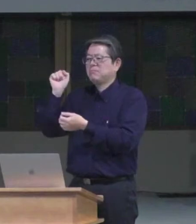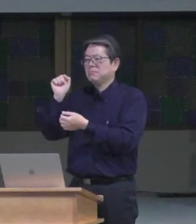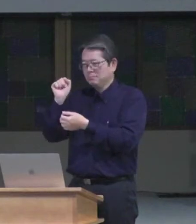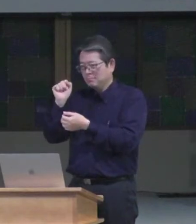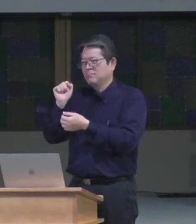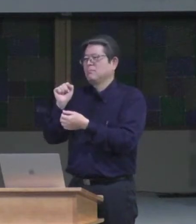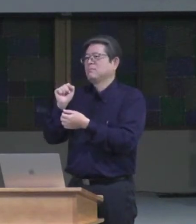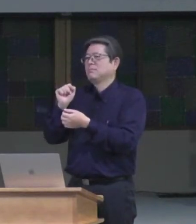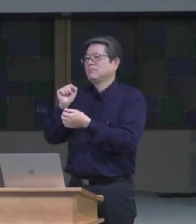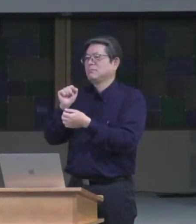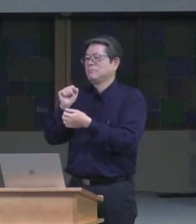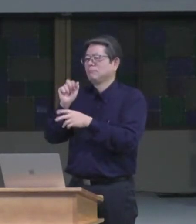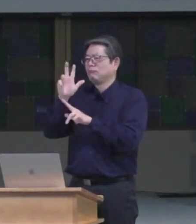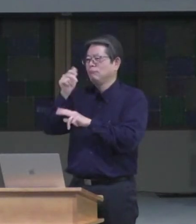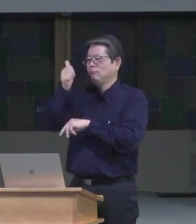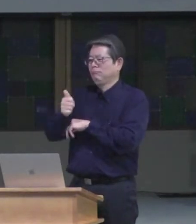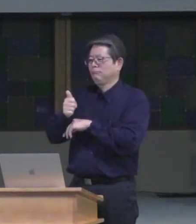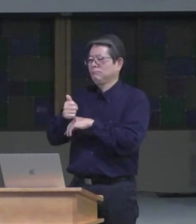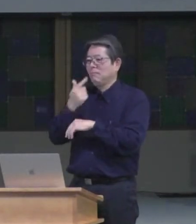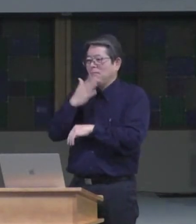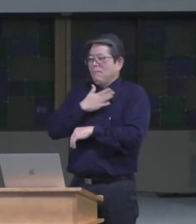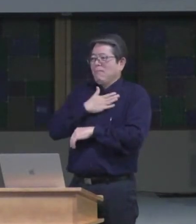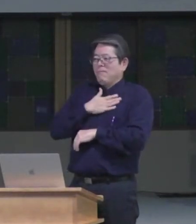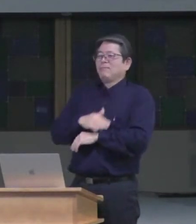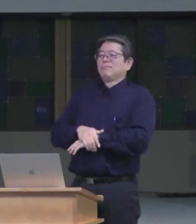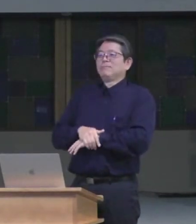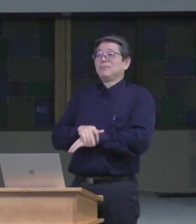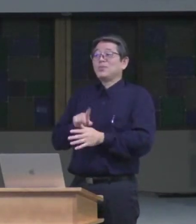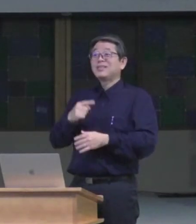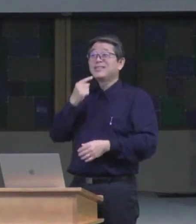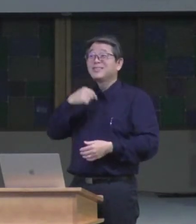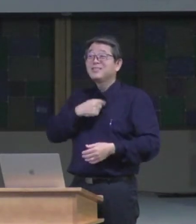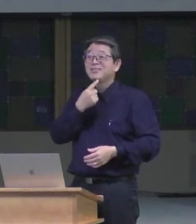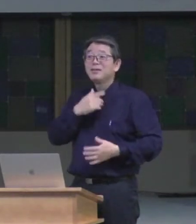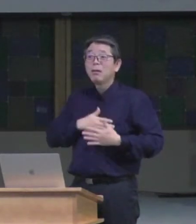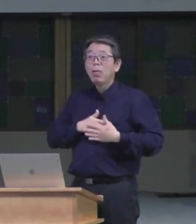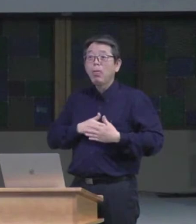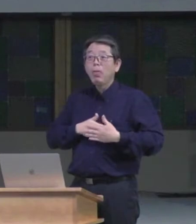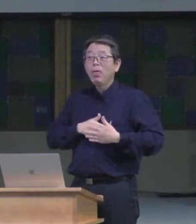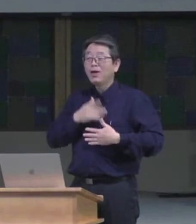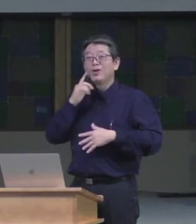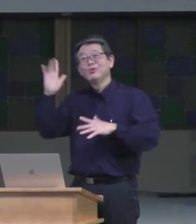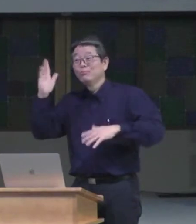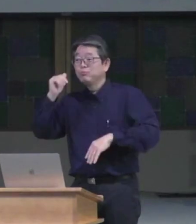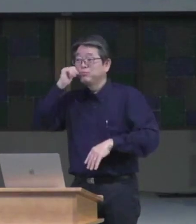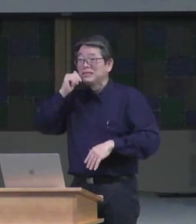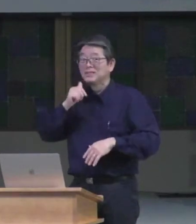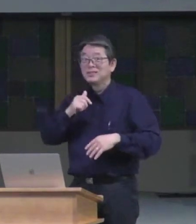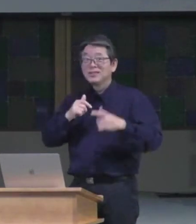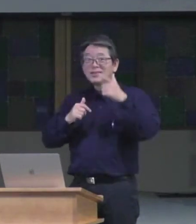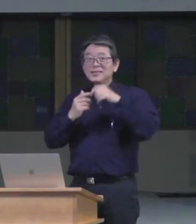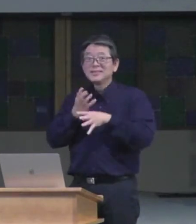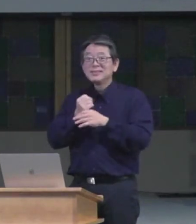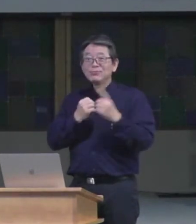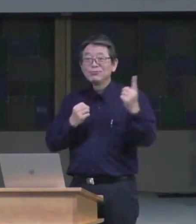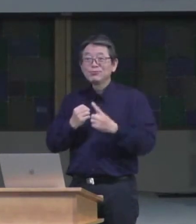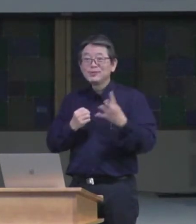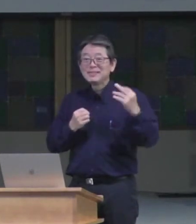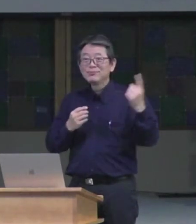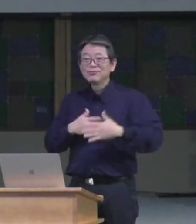because it's illegal for you to be preaching. I'm like, oh, okay. I was kind of nervous, like, when are they